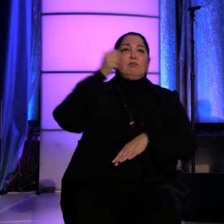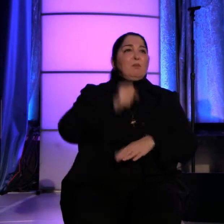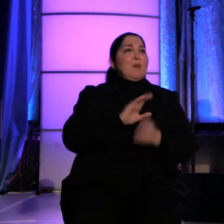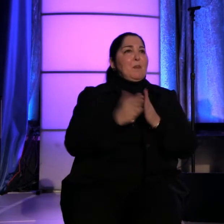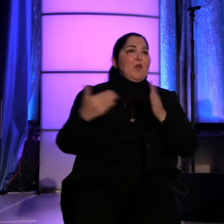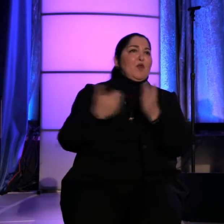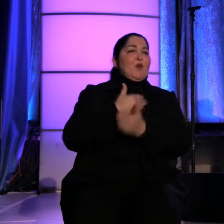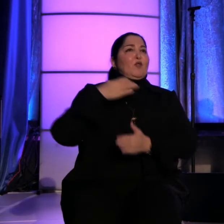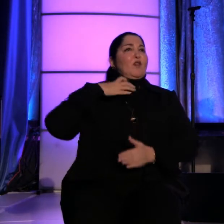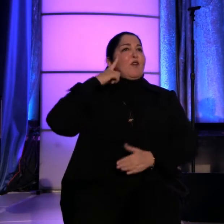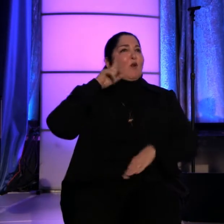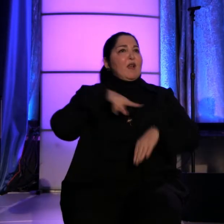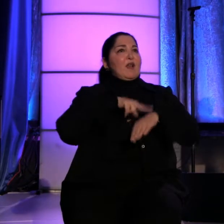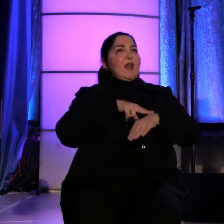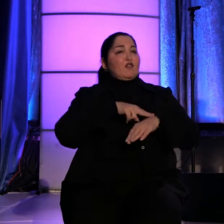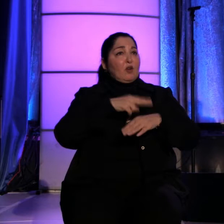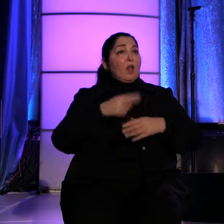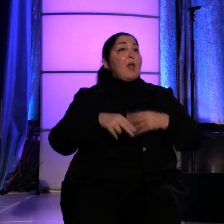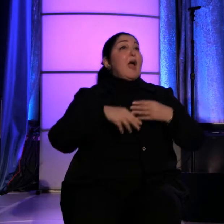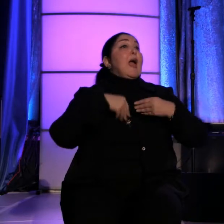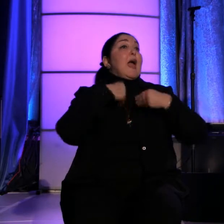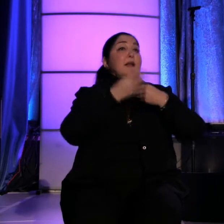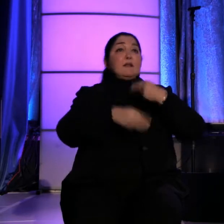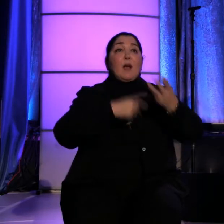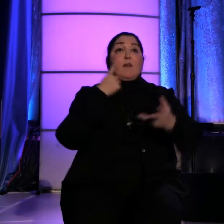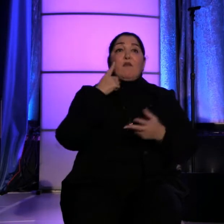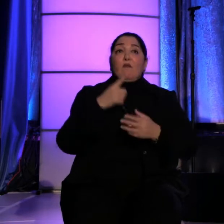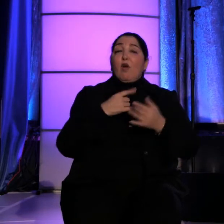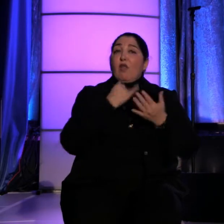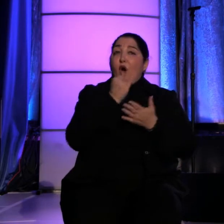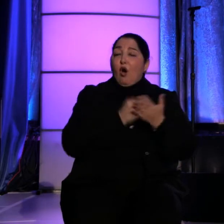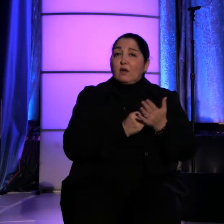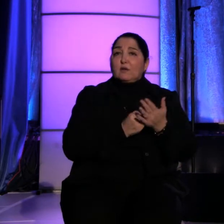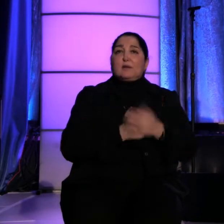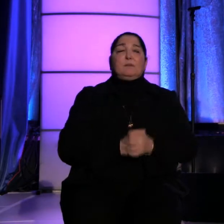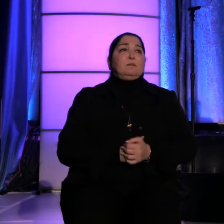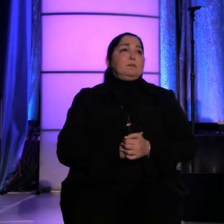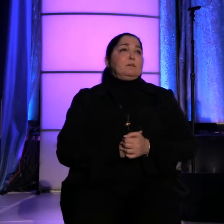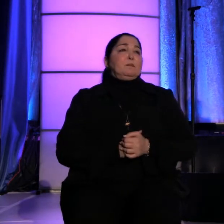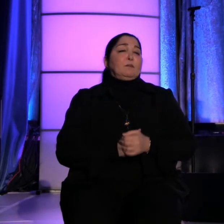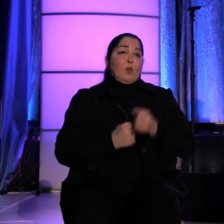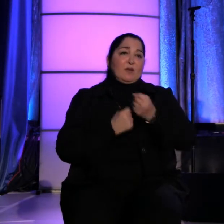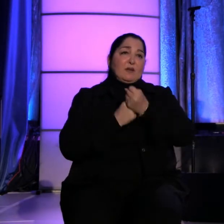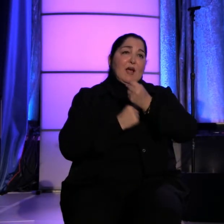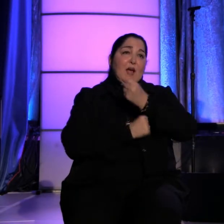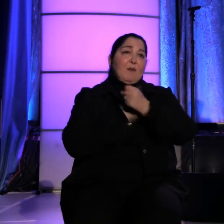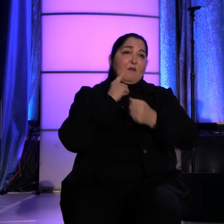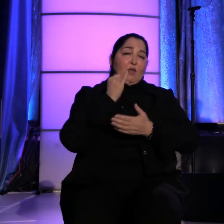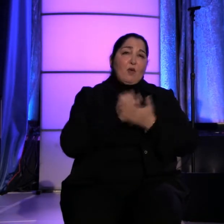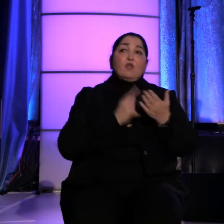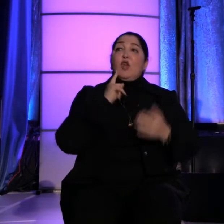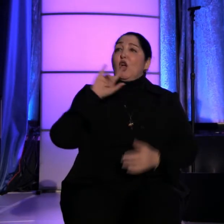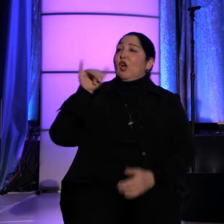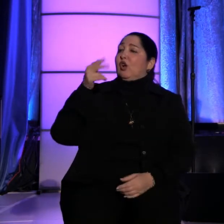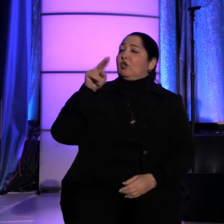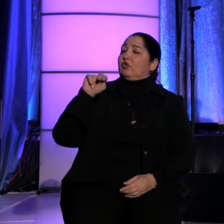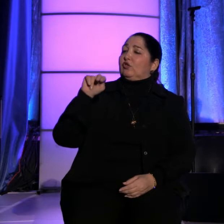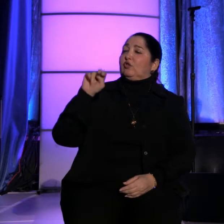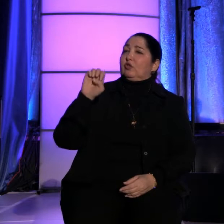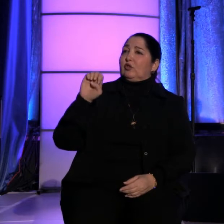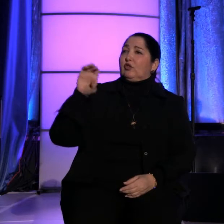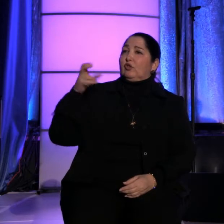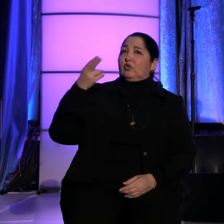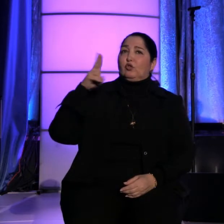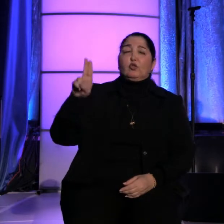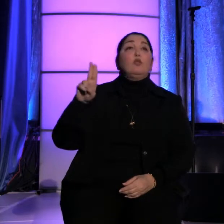Arts. Since 2006, Jane Chu served as a president and CEO of the Kauffman Center for